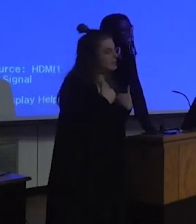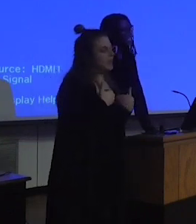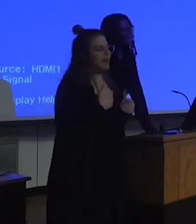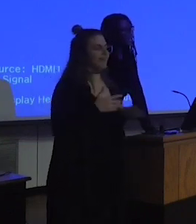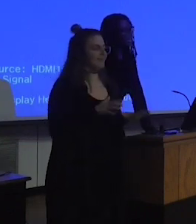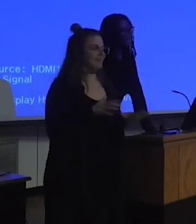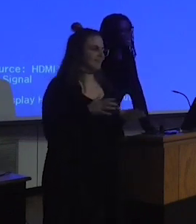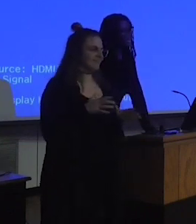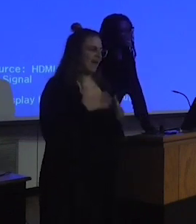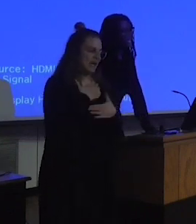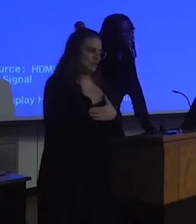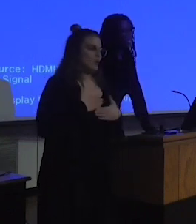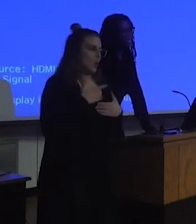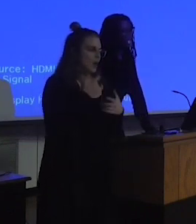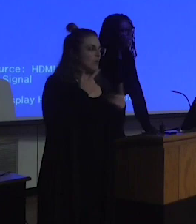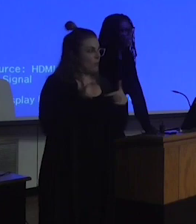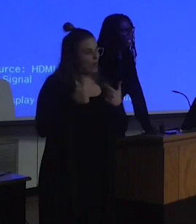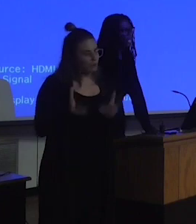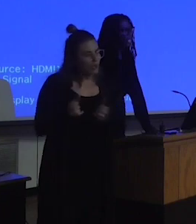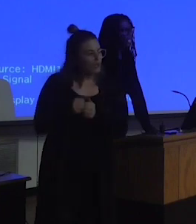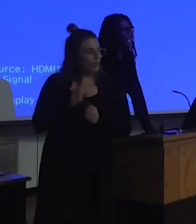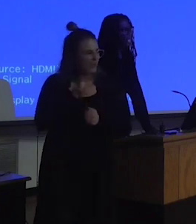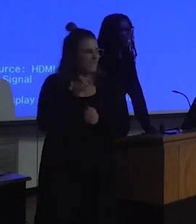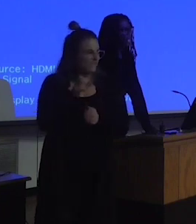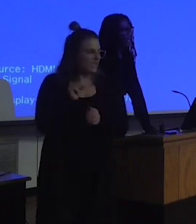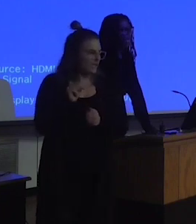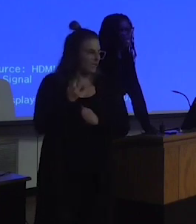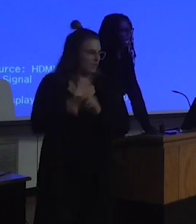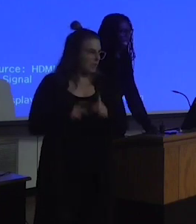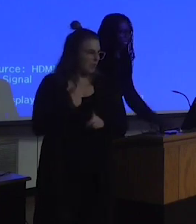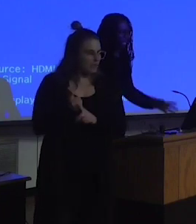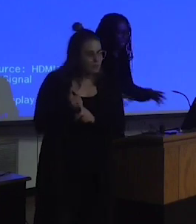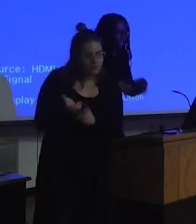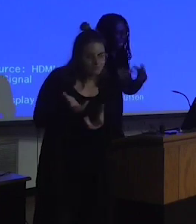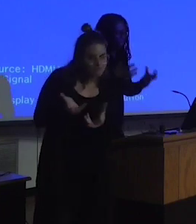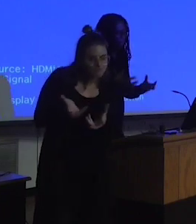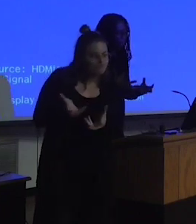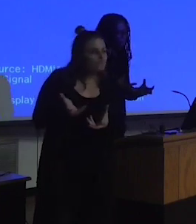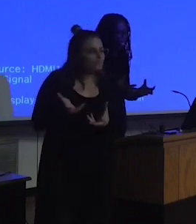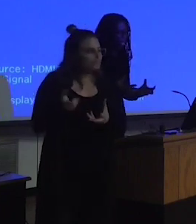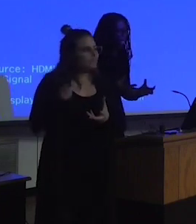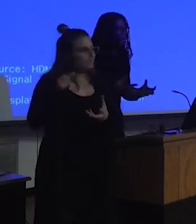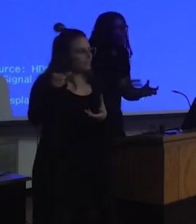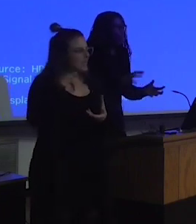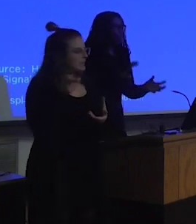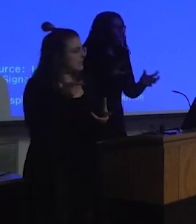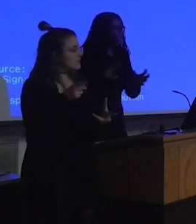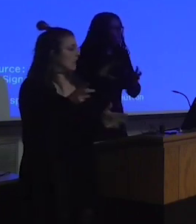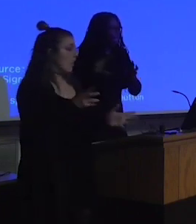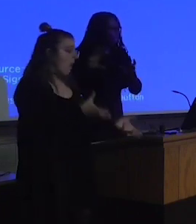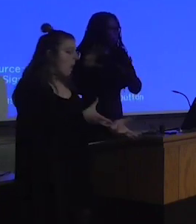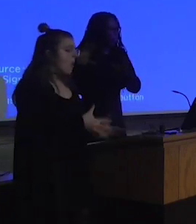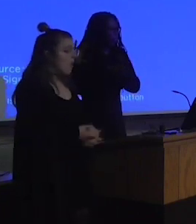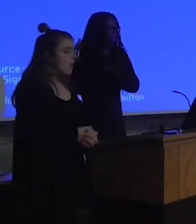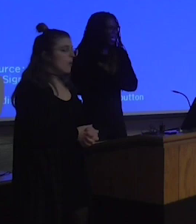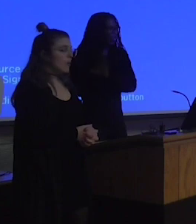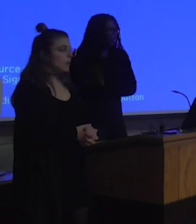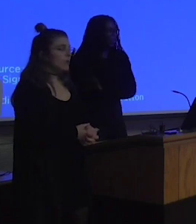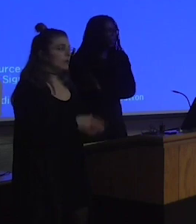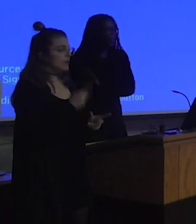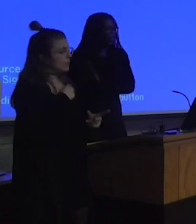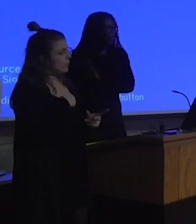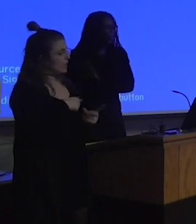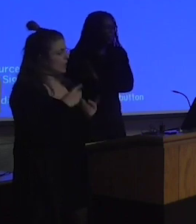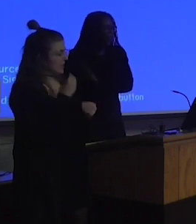having conversations with primarily vegan people and they, like, you know, and they incorporate, like, you know, oh, like we're